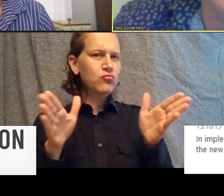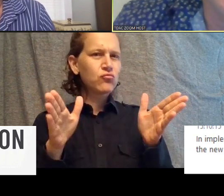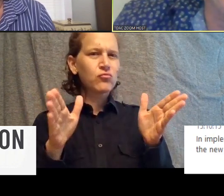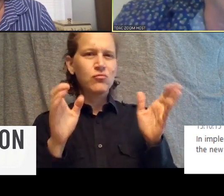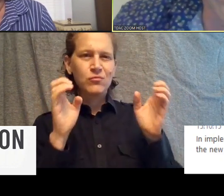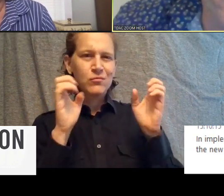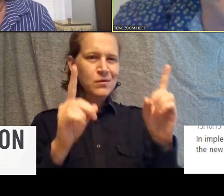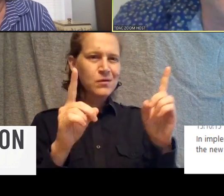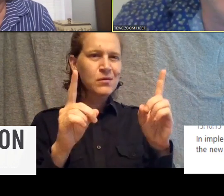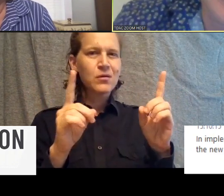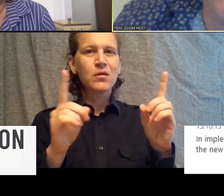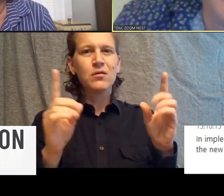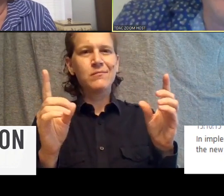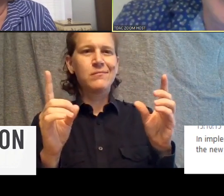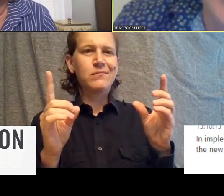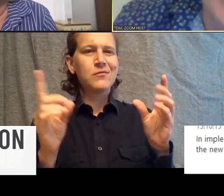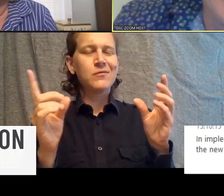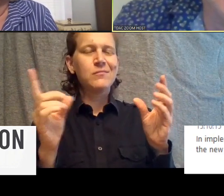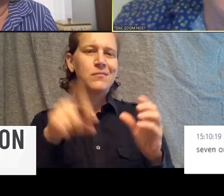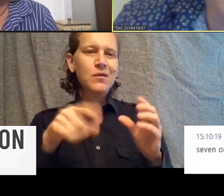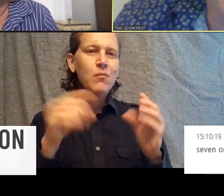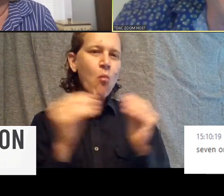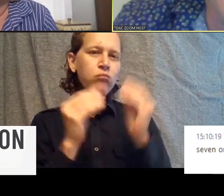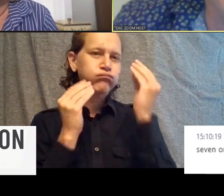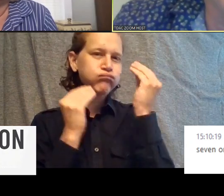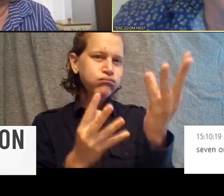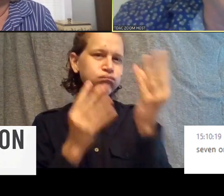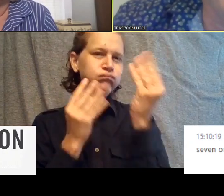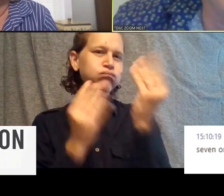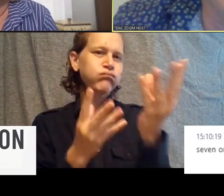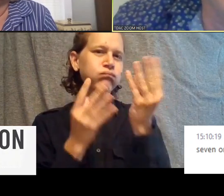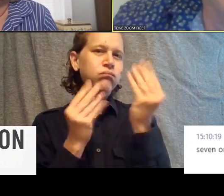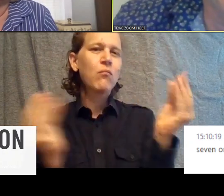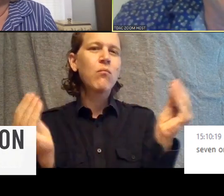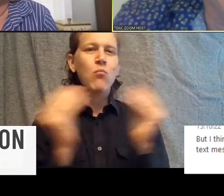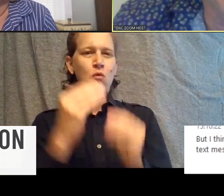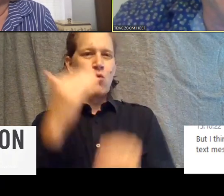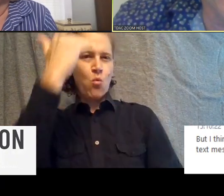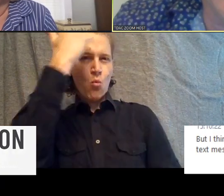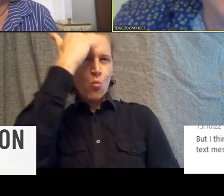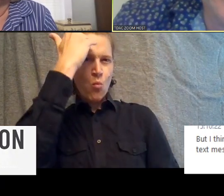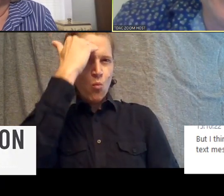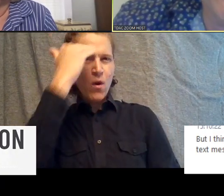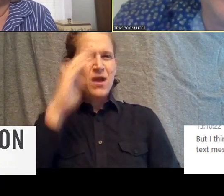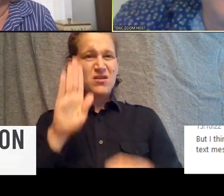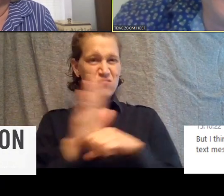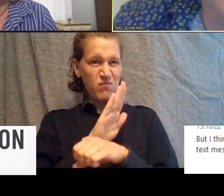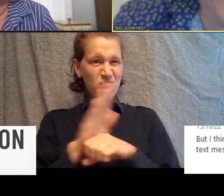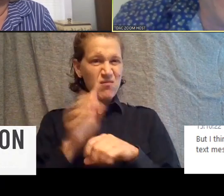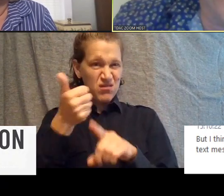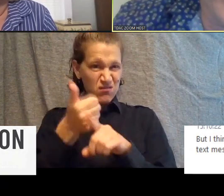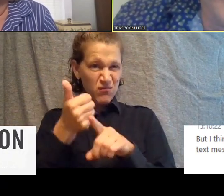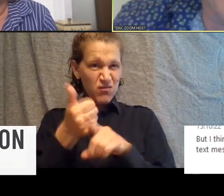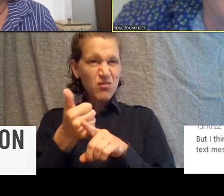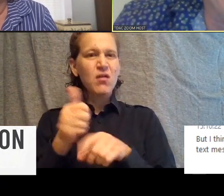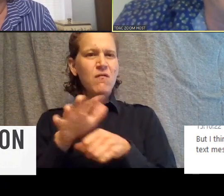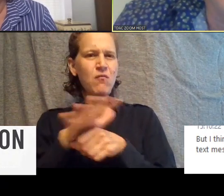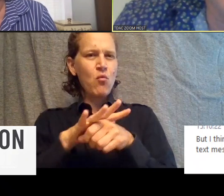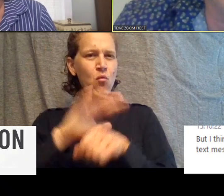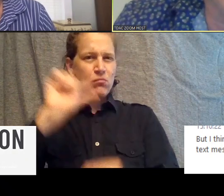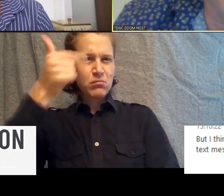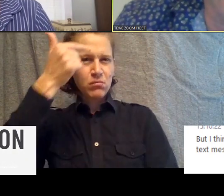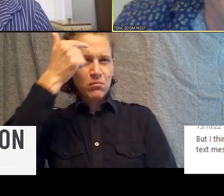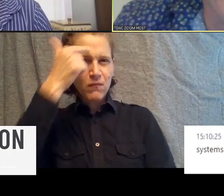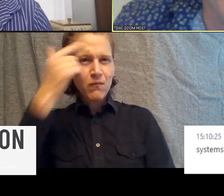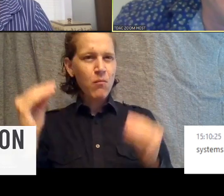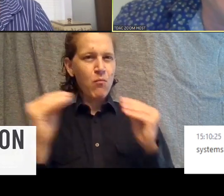communication and awareness is where I'm really trying to get at, is making businesses, local, state government officials all aware that